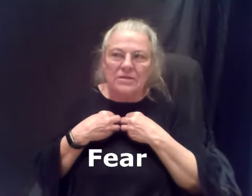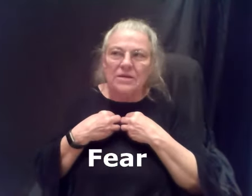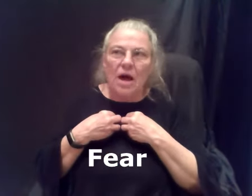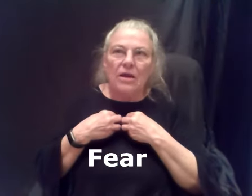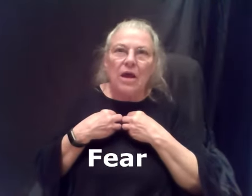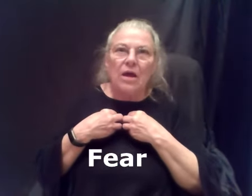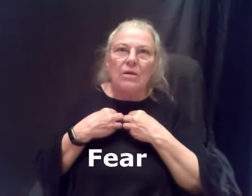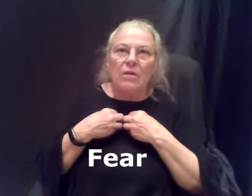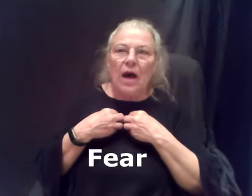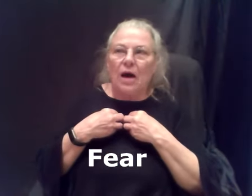not